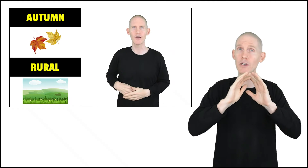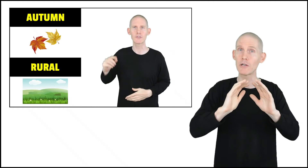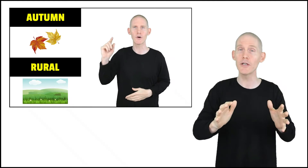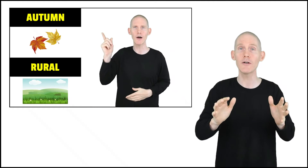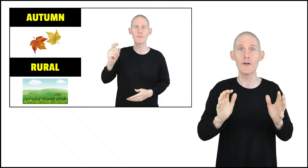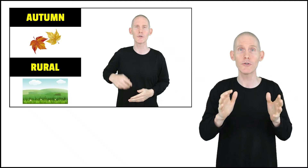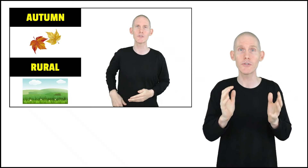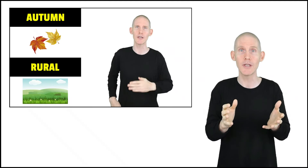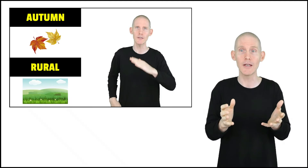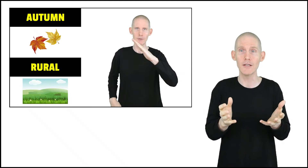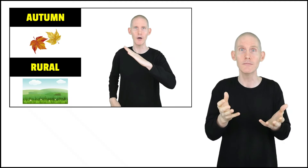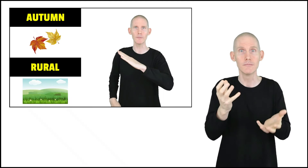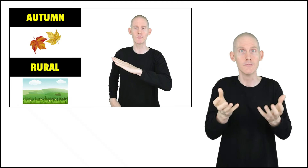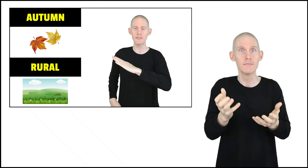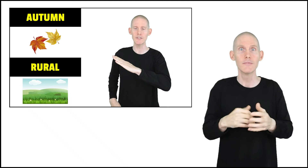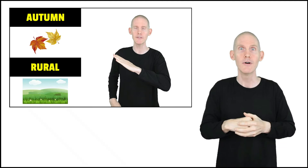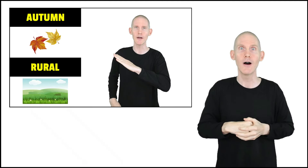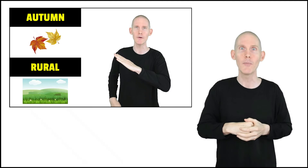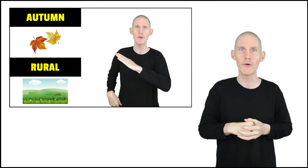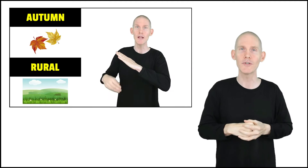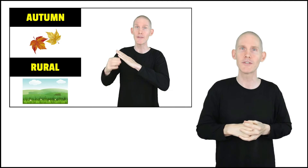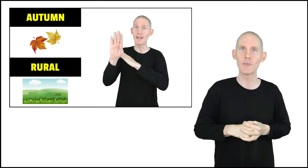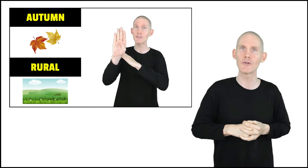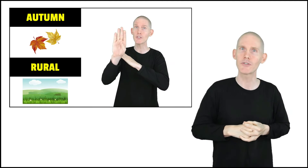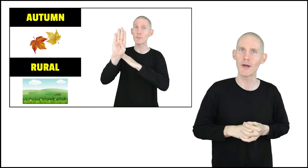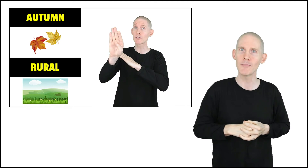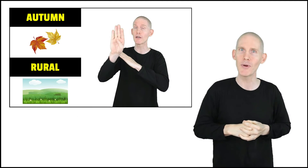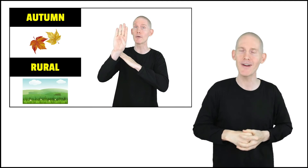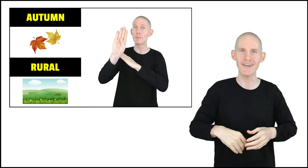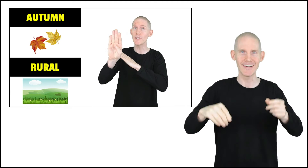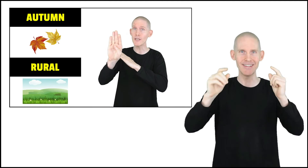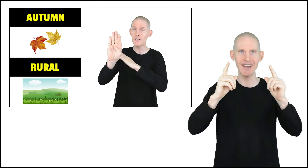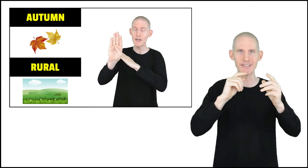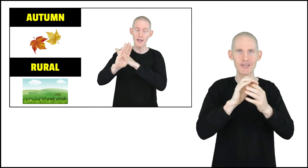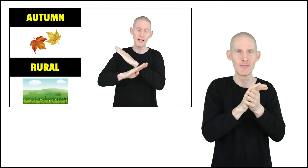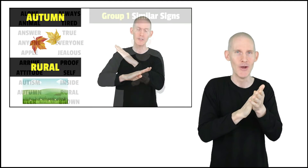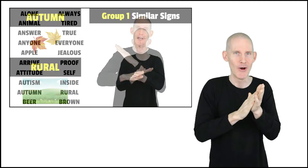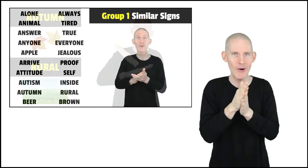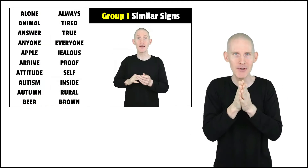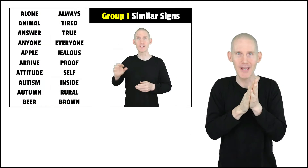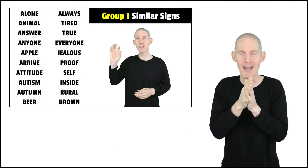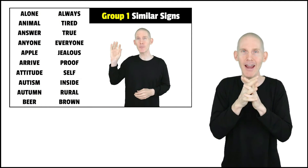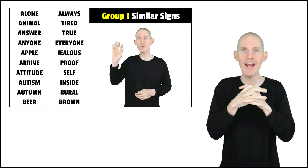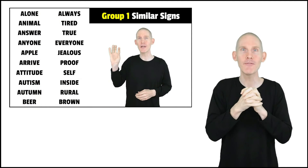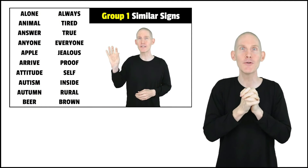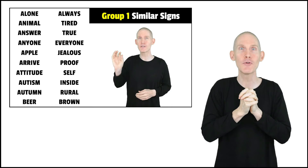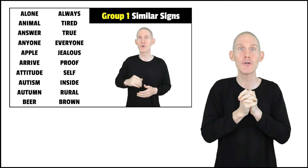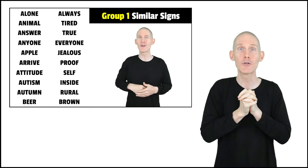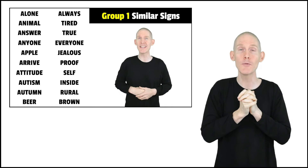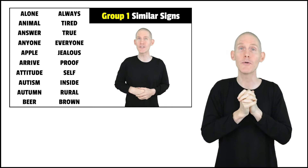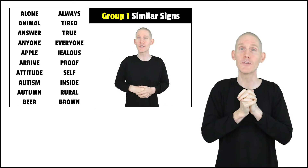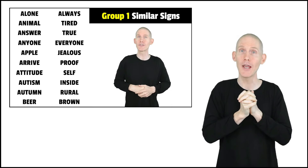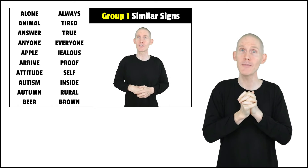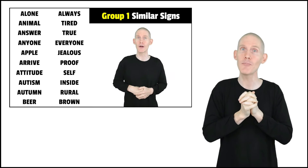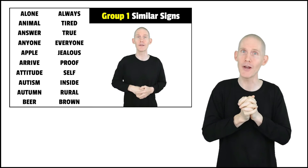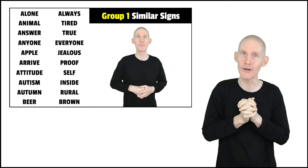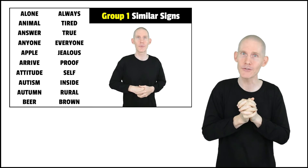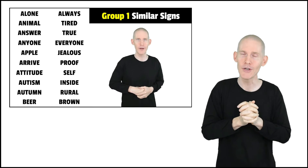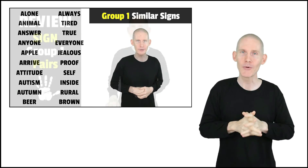clear understanding about this similar sign pair. Yes. Okay, after you've learned a group of 10 pairs, we're going